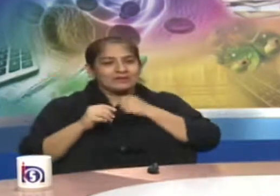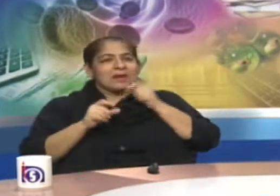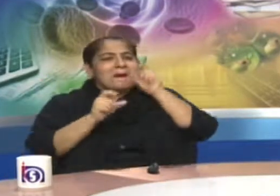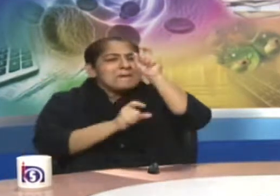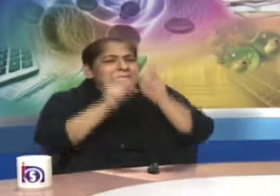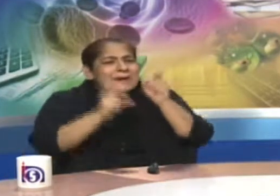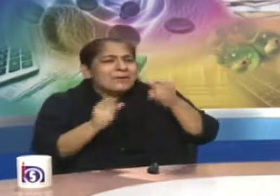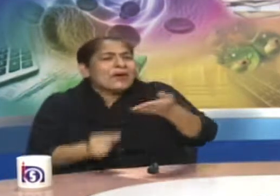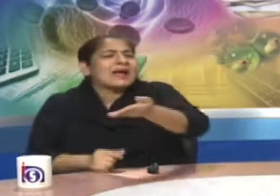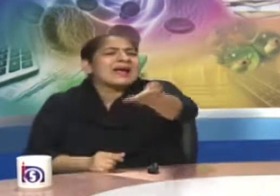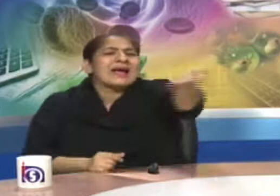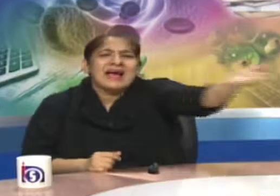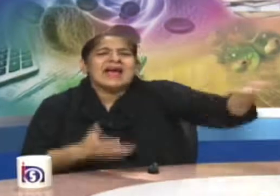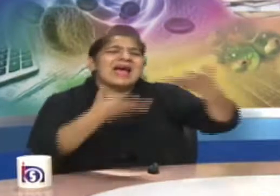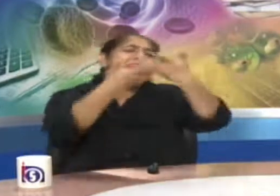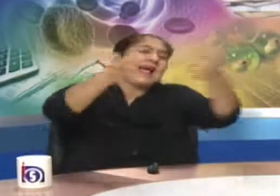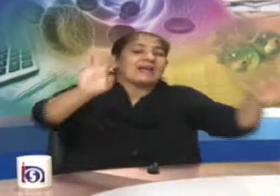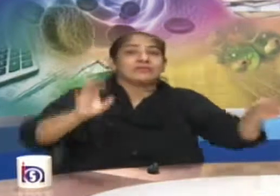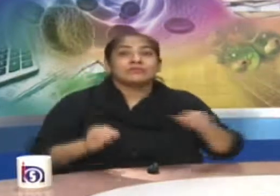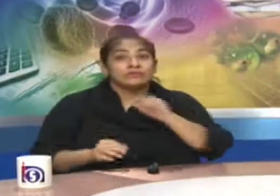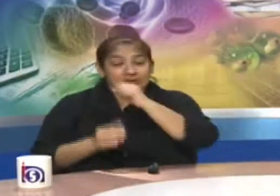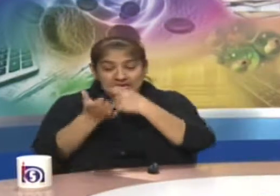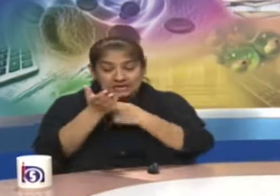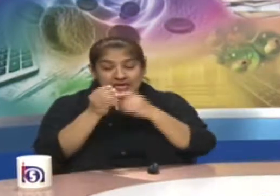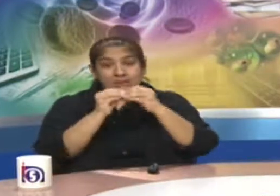RBI, we all know, Reserve Bank of India.